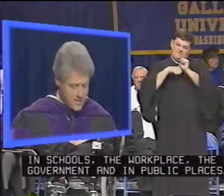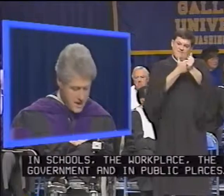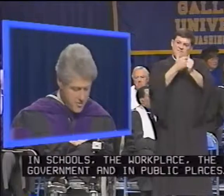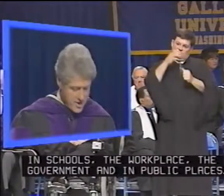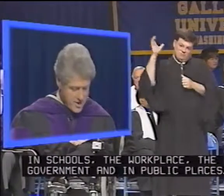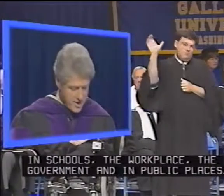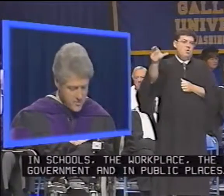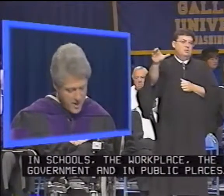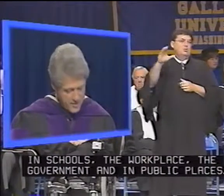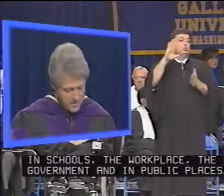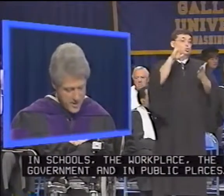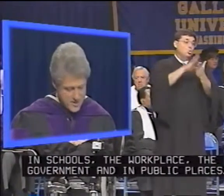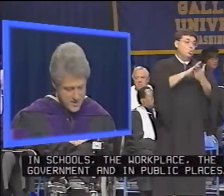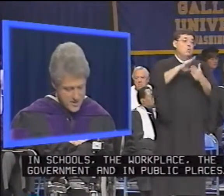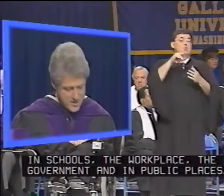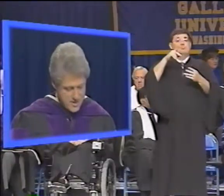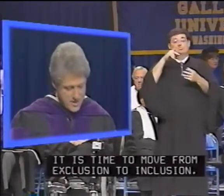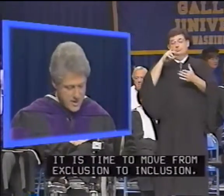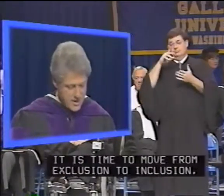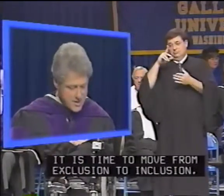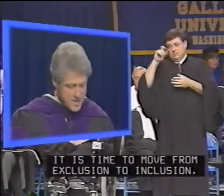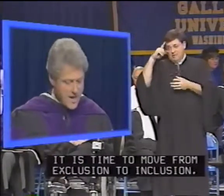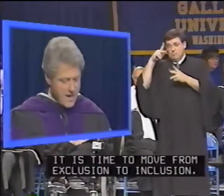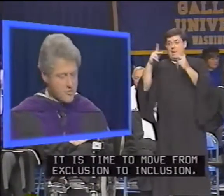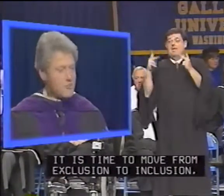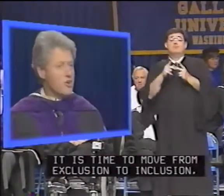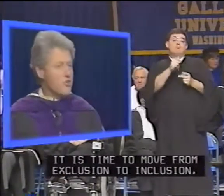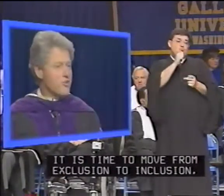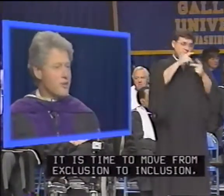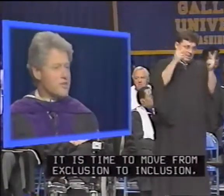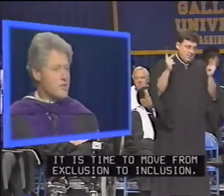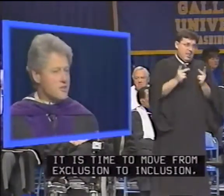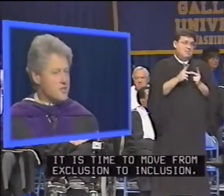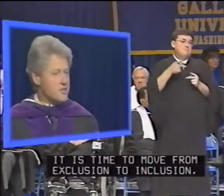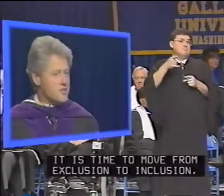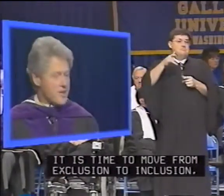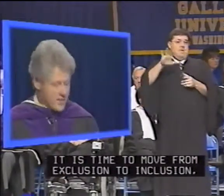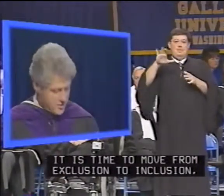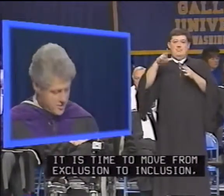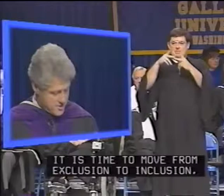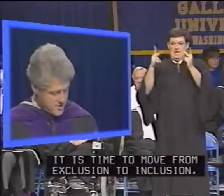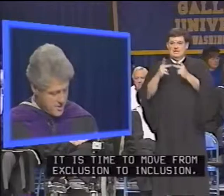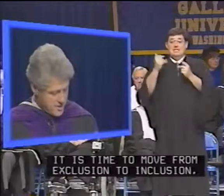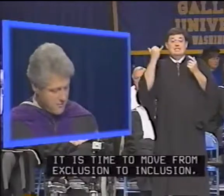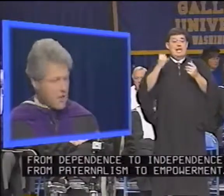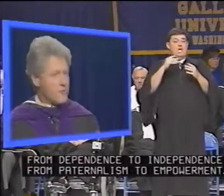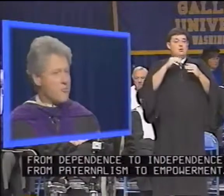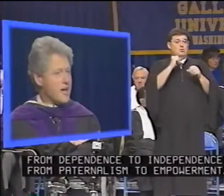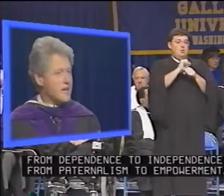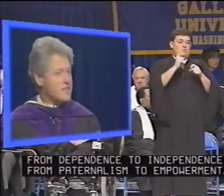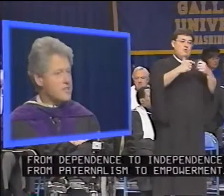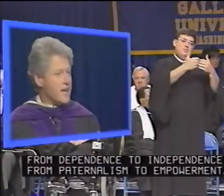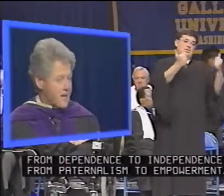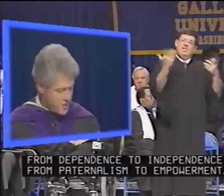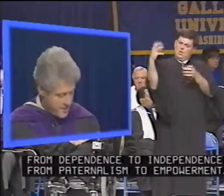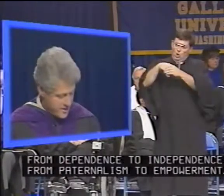government, in public places. It is time to move from exclusion to inclusion, from dependence to independence,